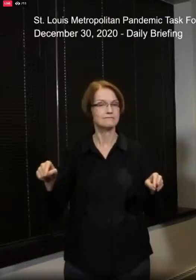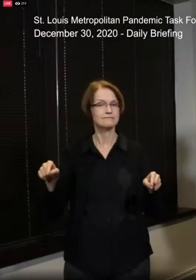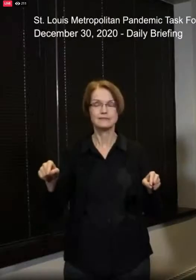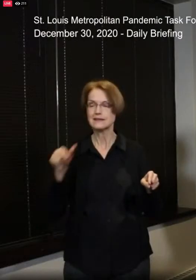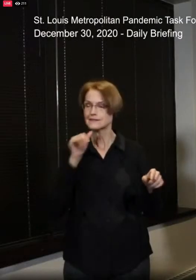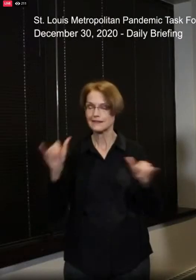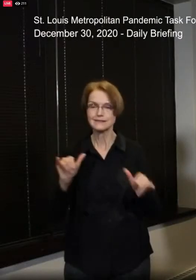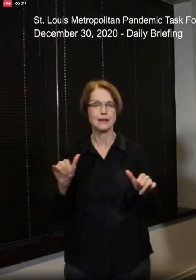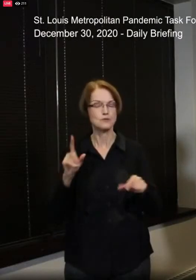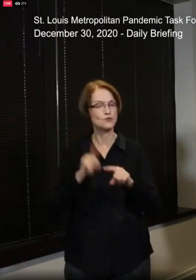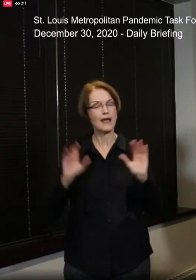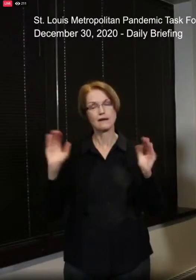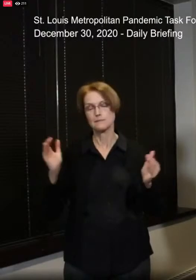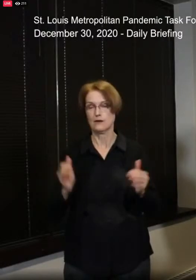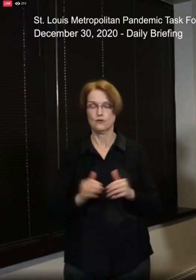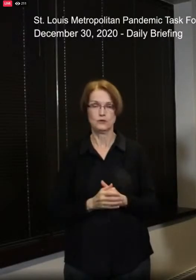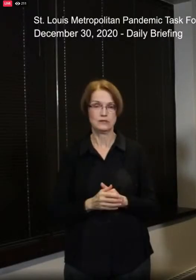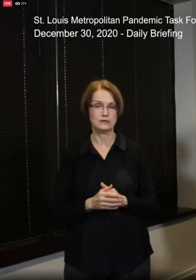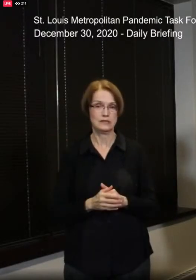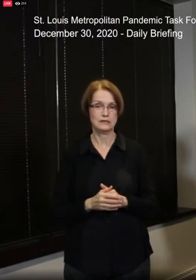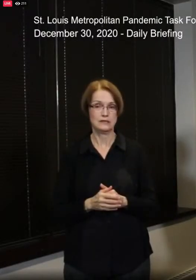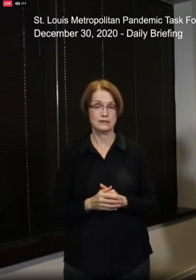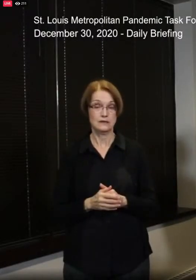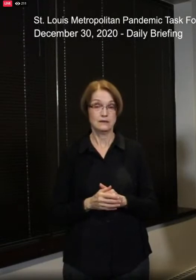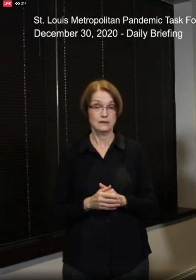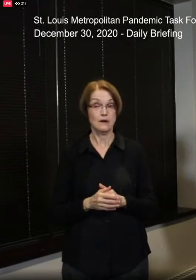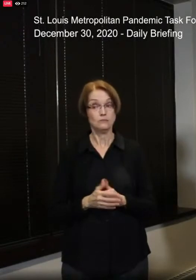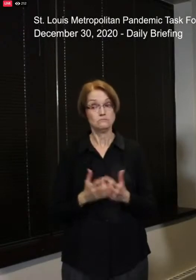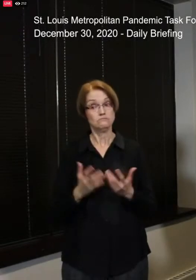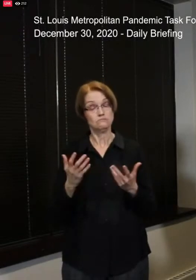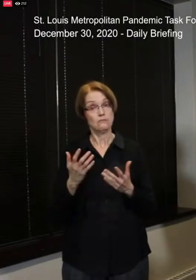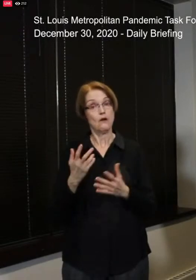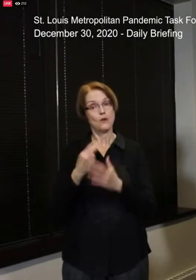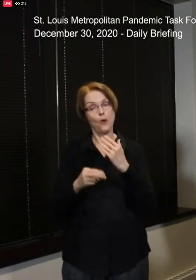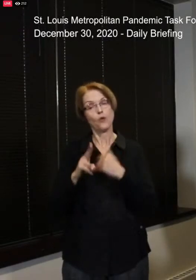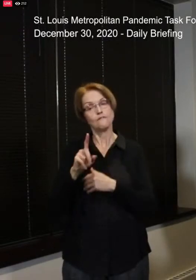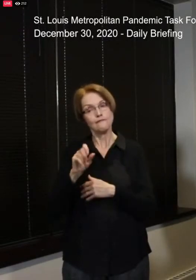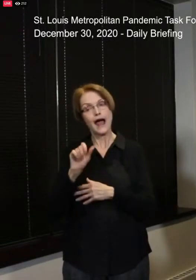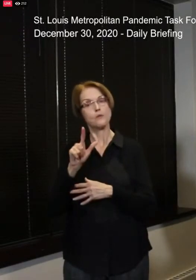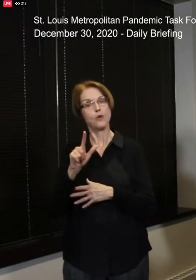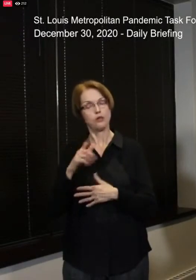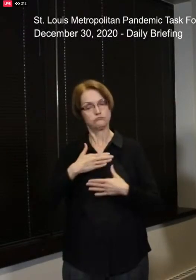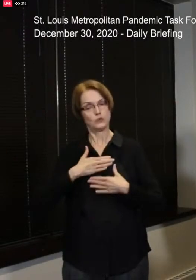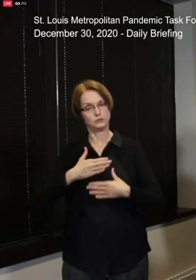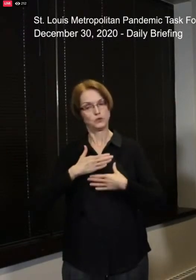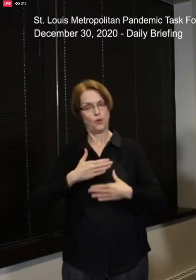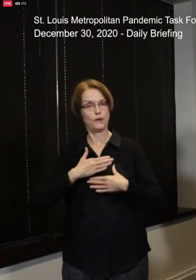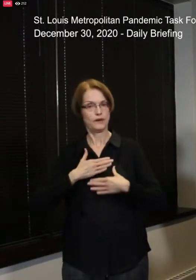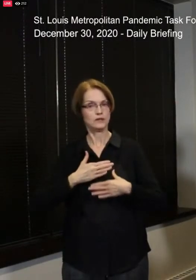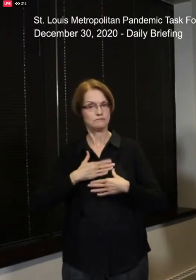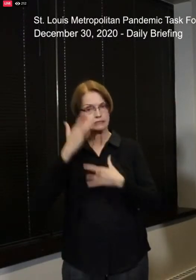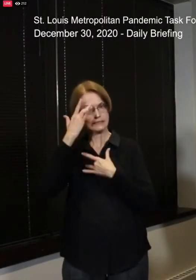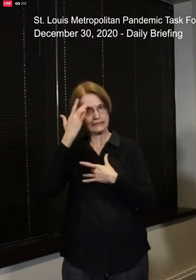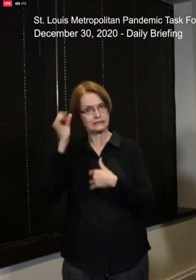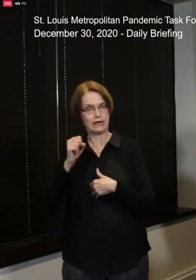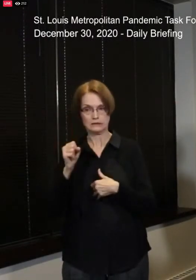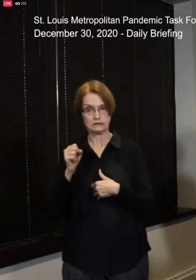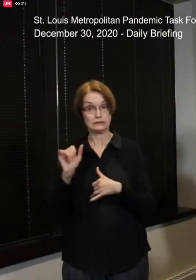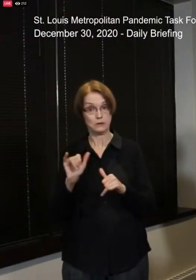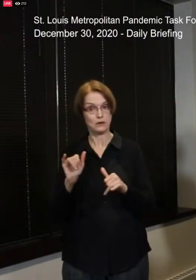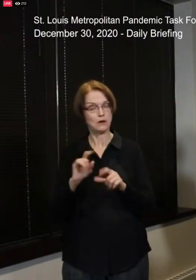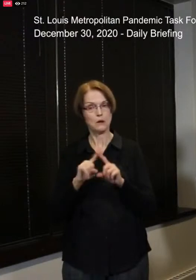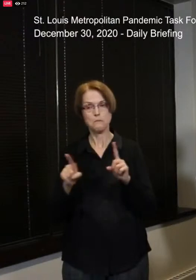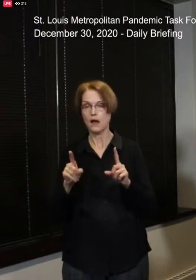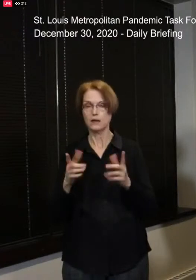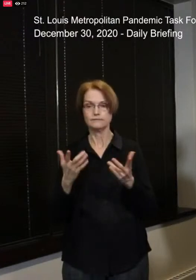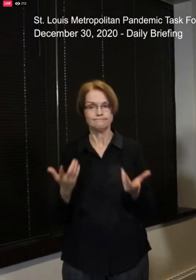there's no comparison to it other than they're both viral respiratory pathogens. And that's really where the similarities end